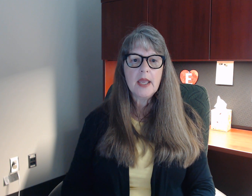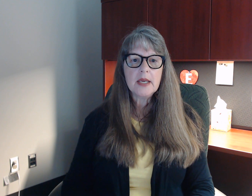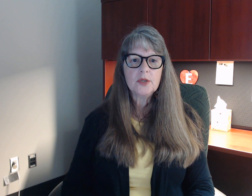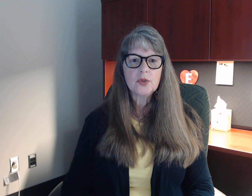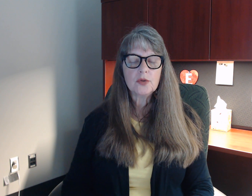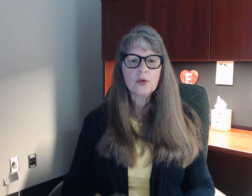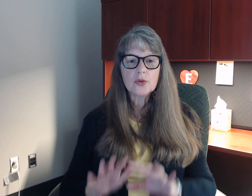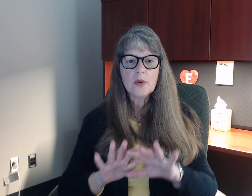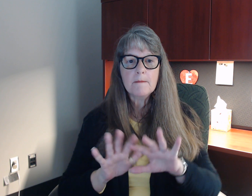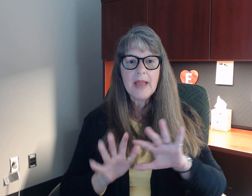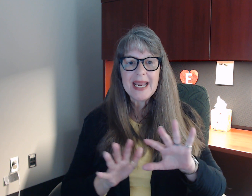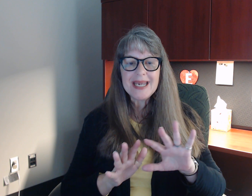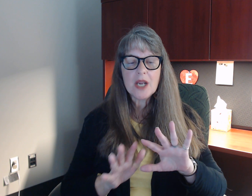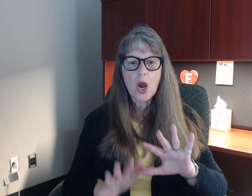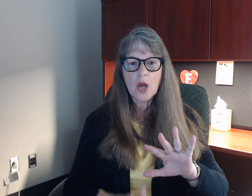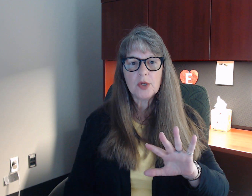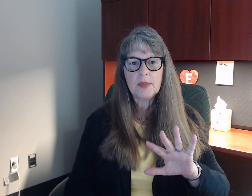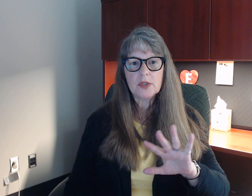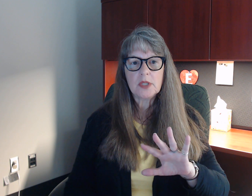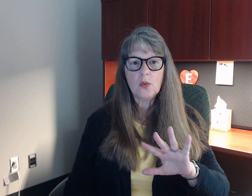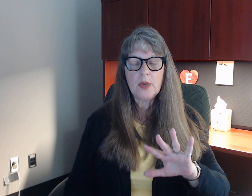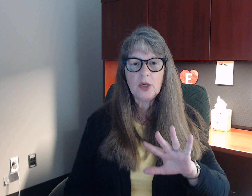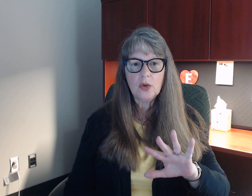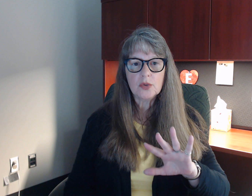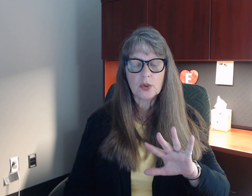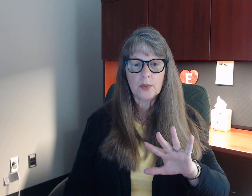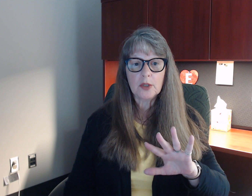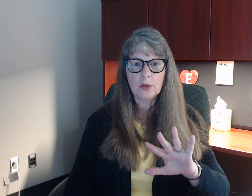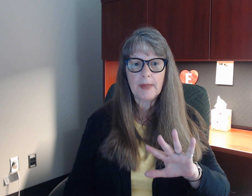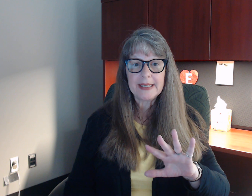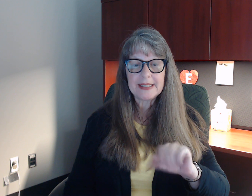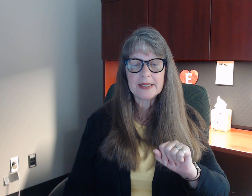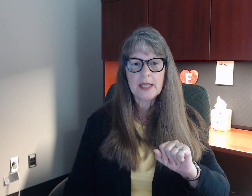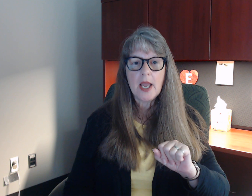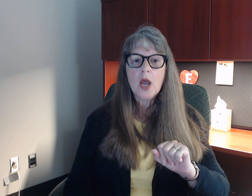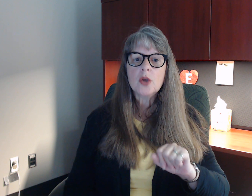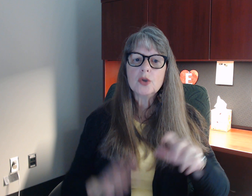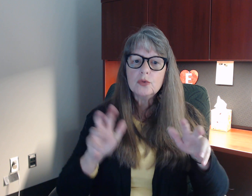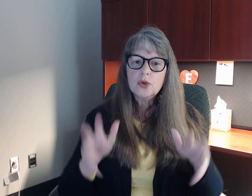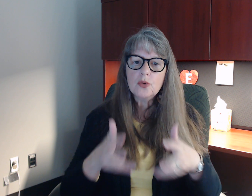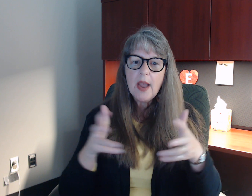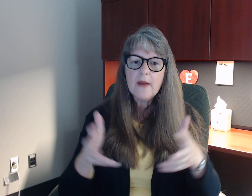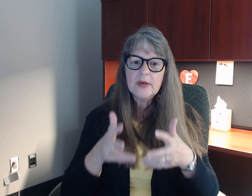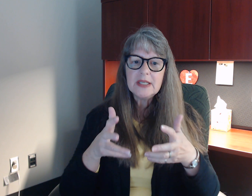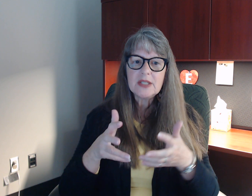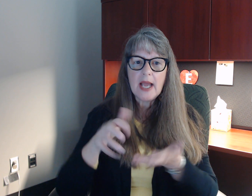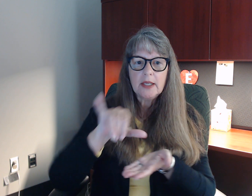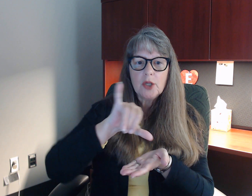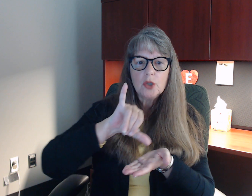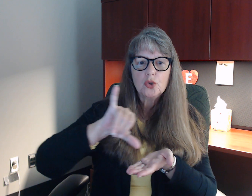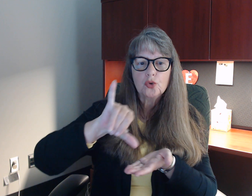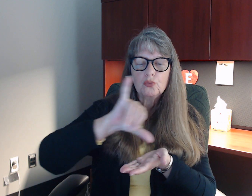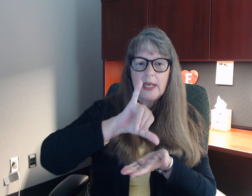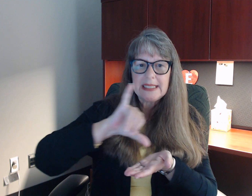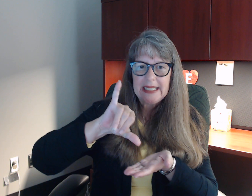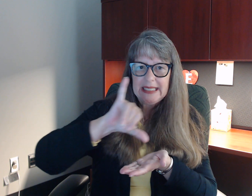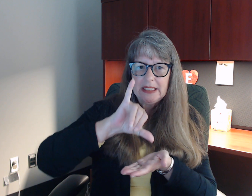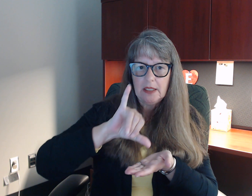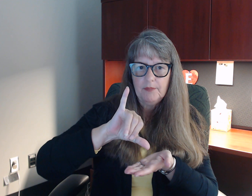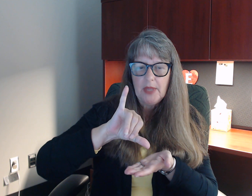And those are the main condiments that we use on a regular basis. So do you have any salad dressing?